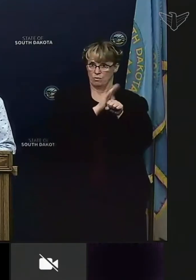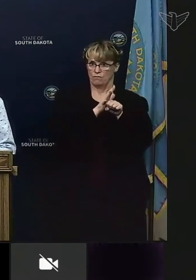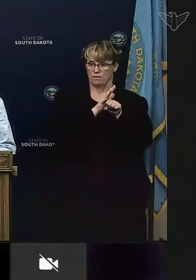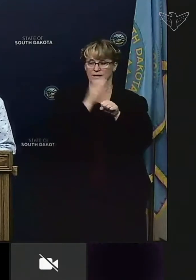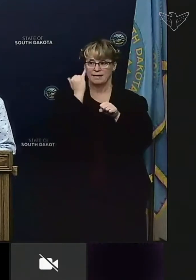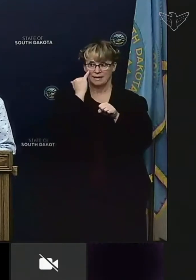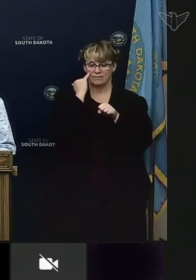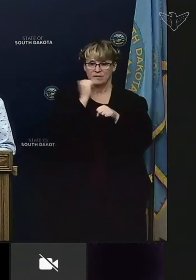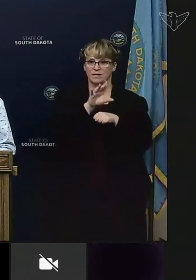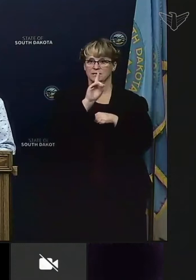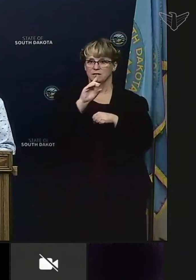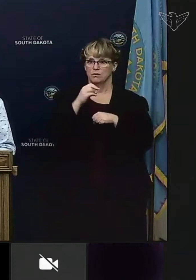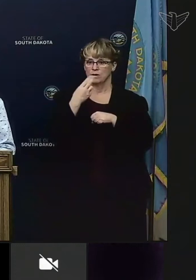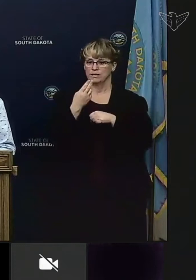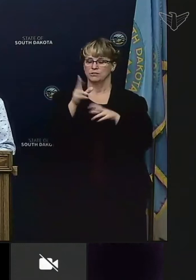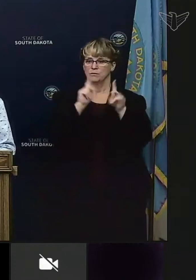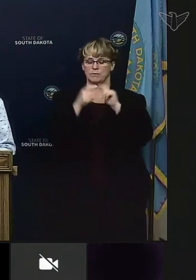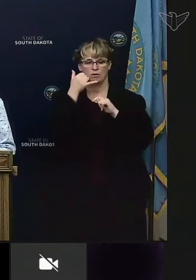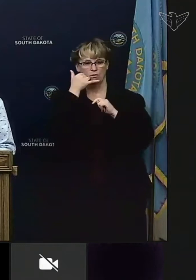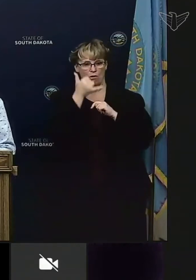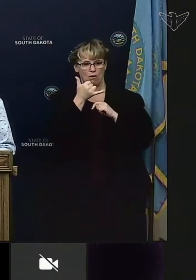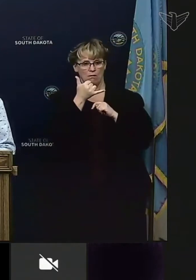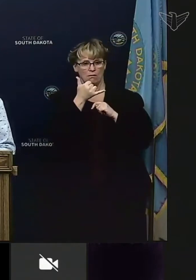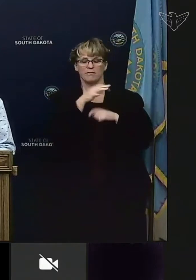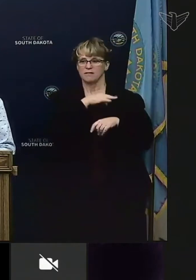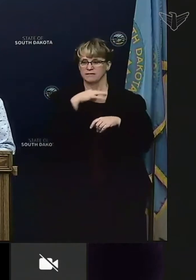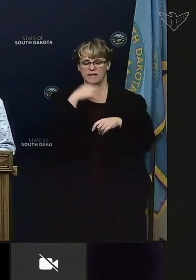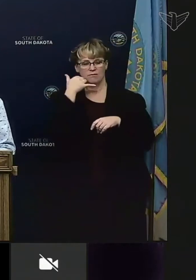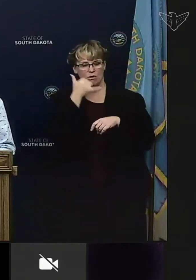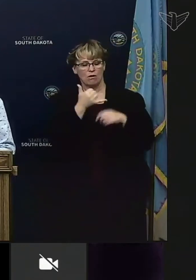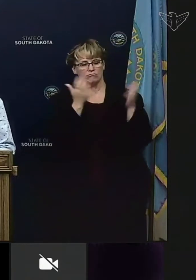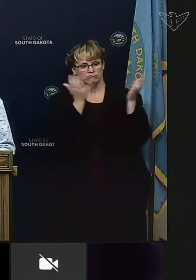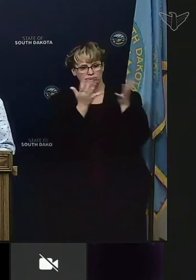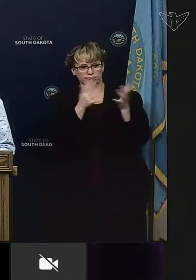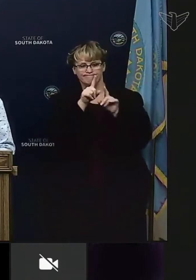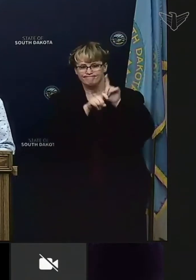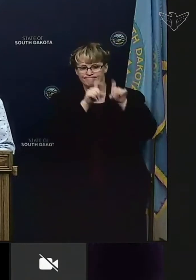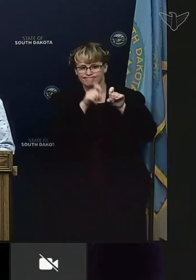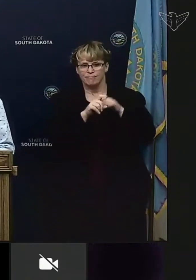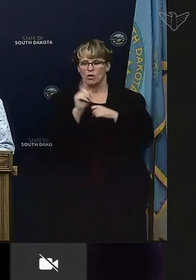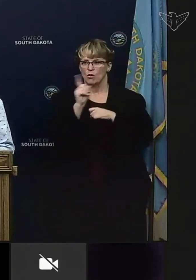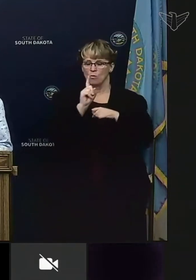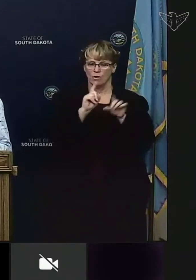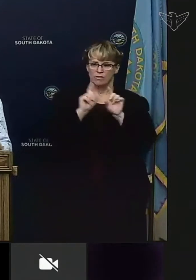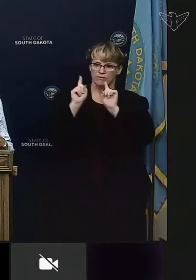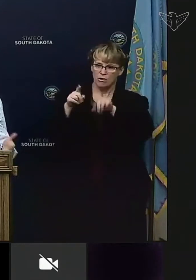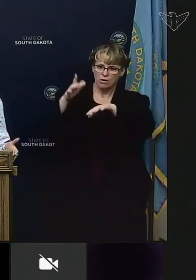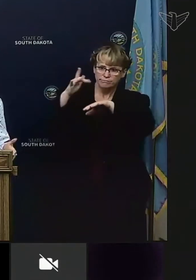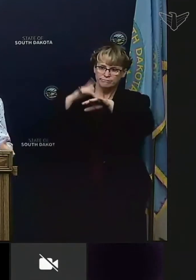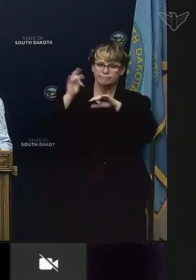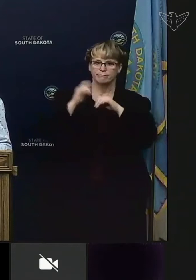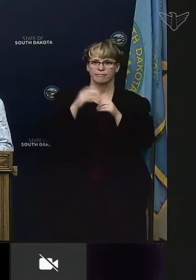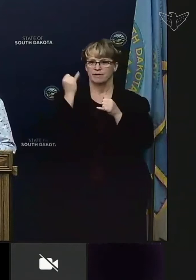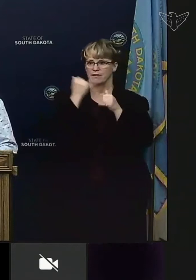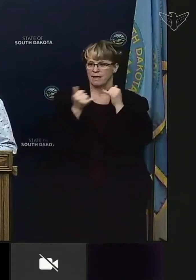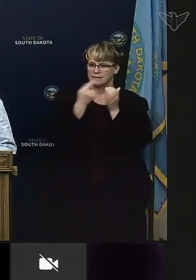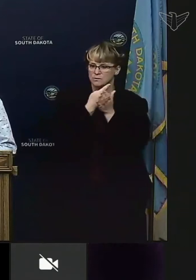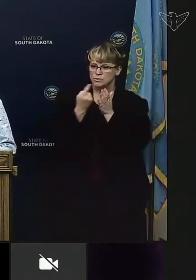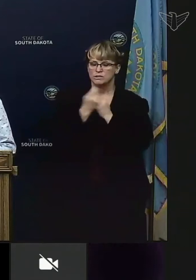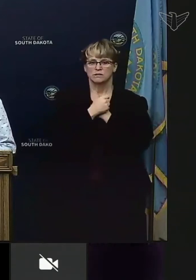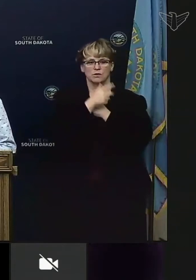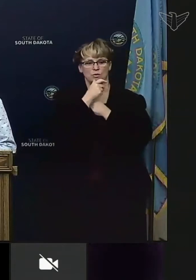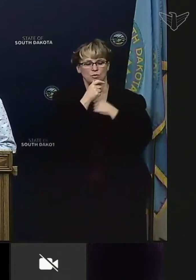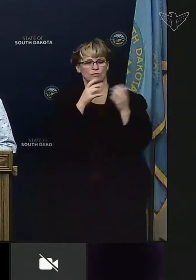COVID-19, Department of Health officials call them, the staff calls them, talks to them, finds out where they have been in the past week, who they